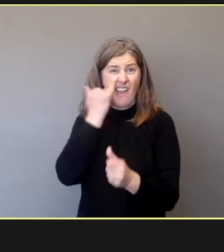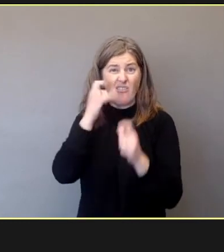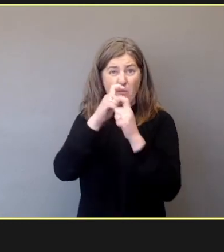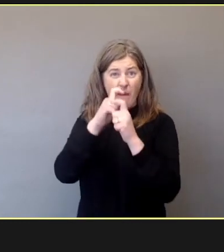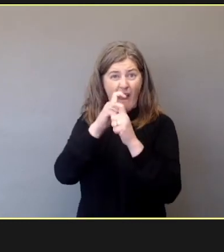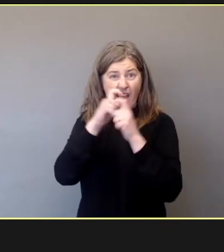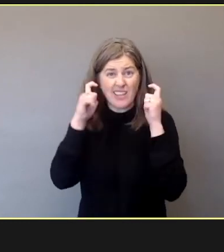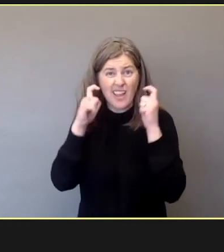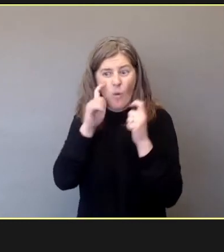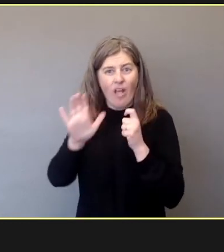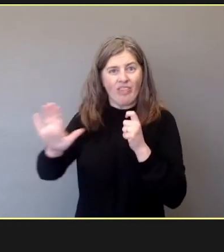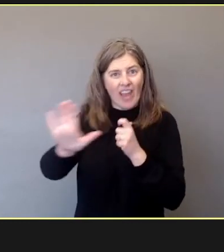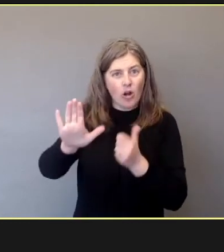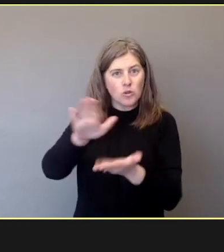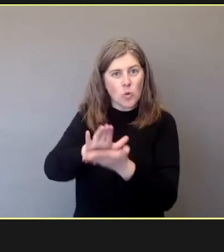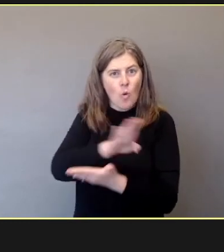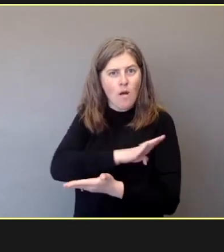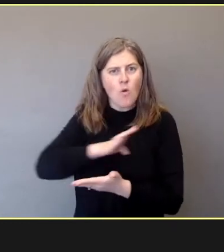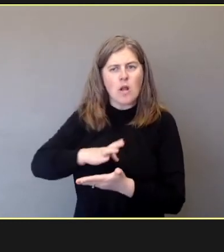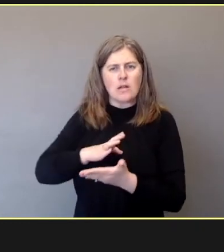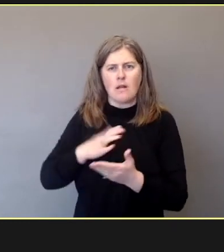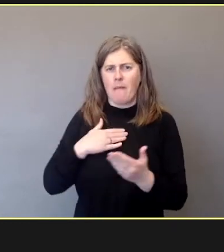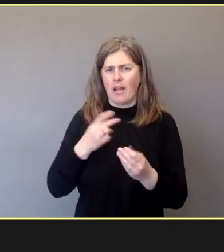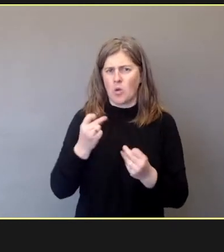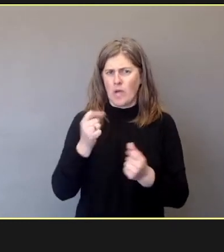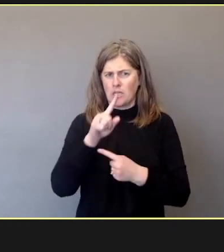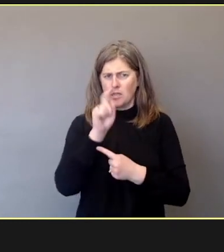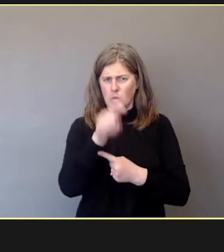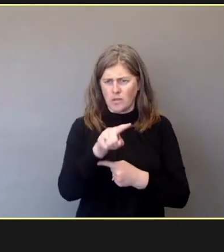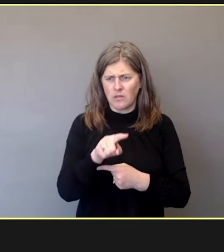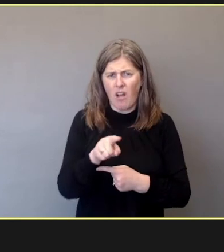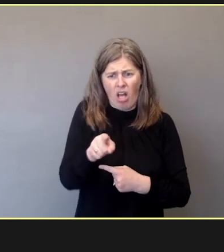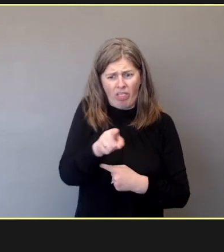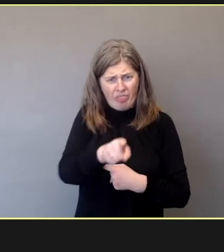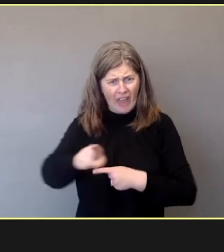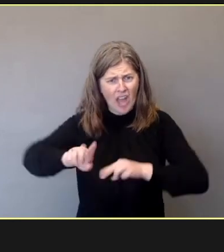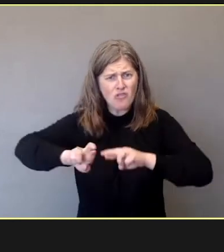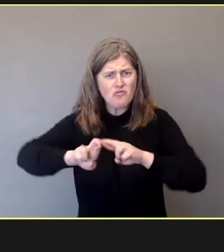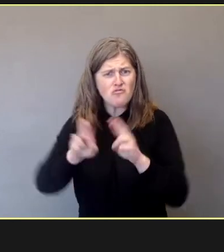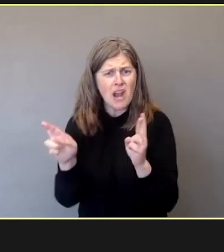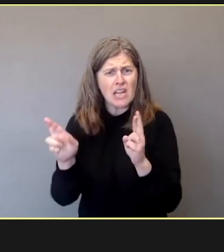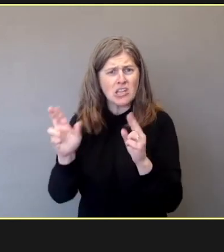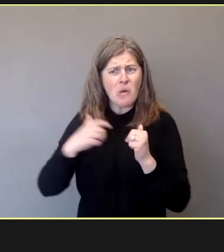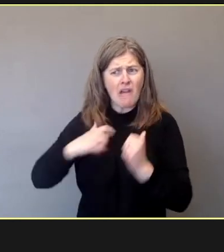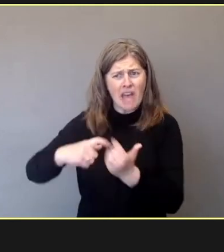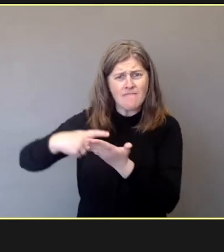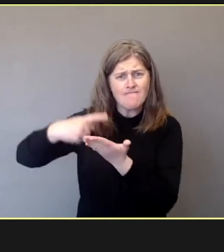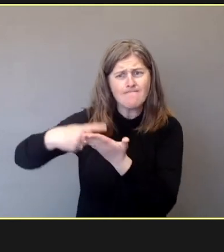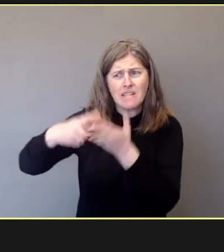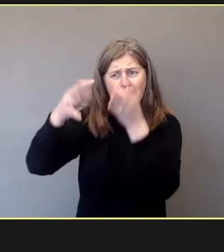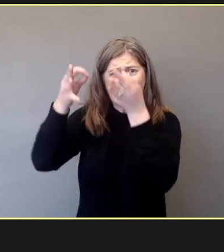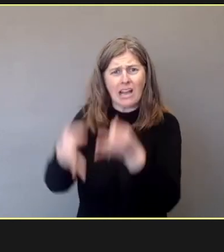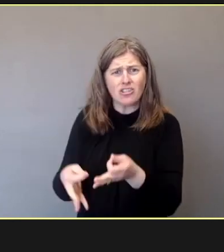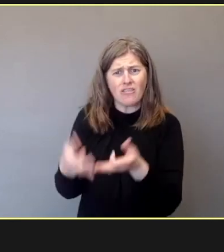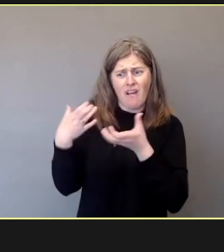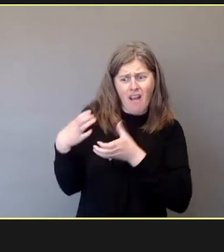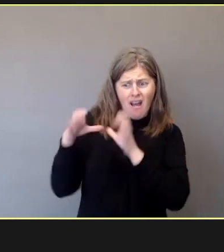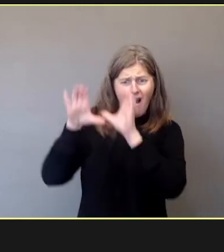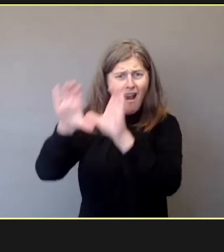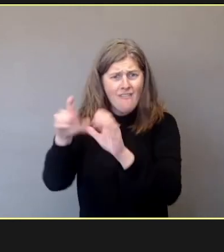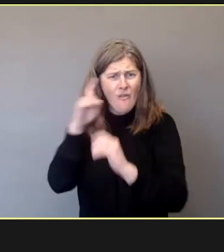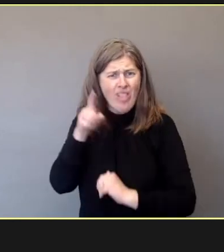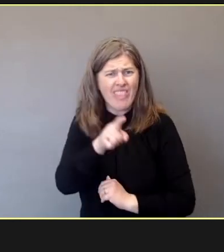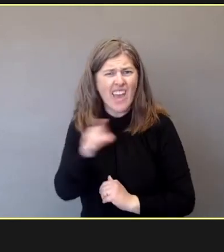bodies, my quick question is, are they equipped to have that decision put on them, whether